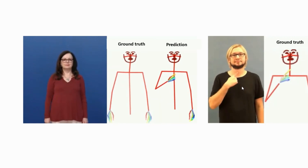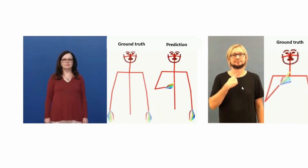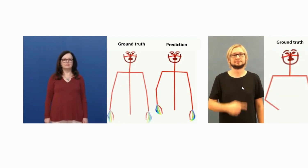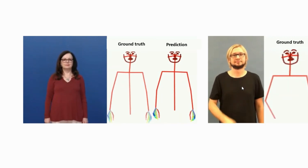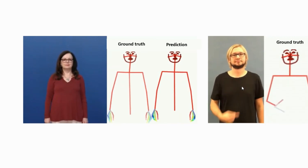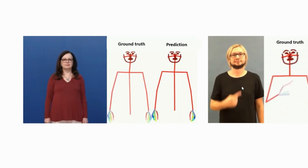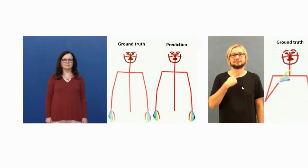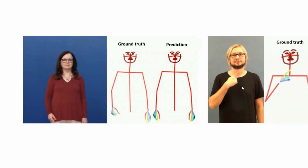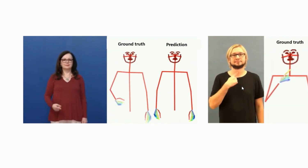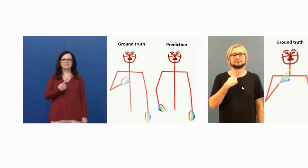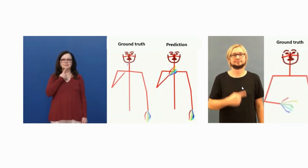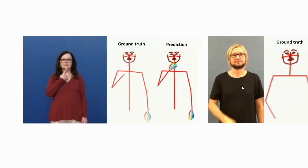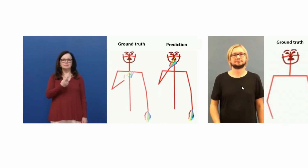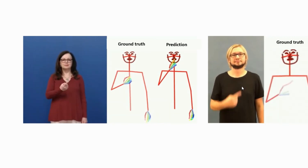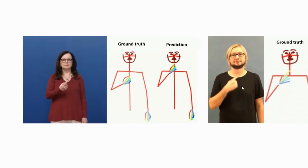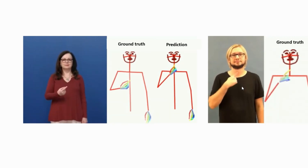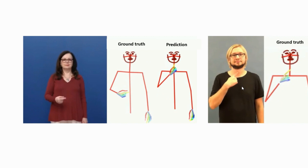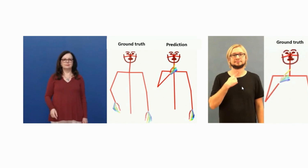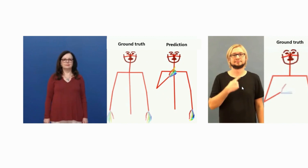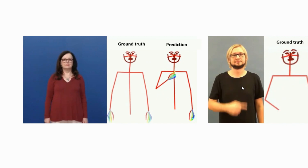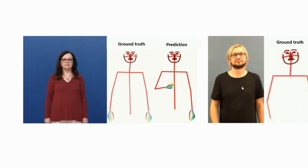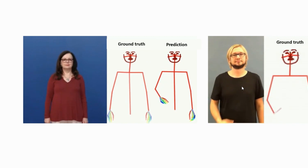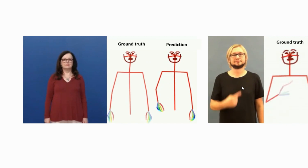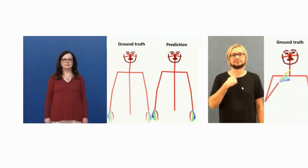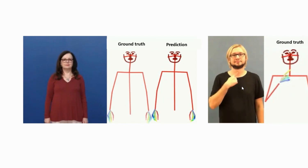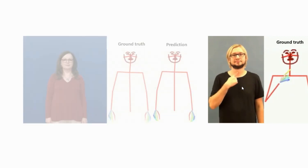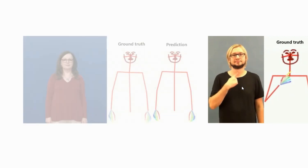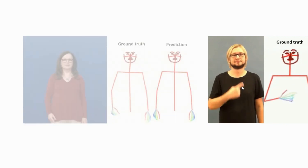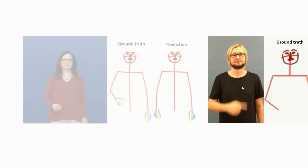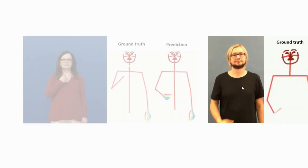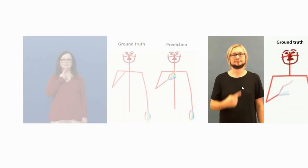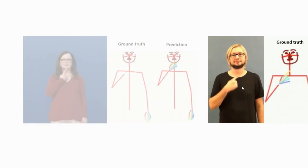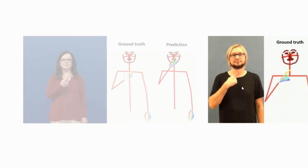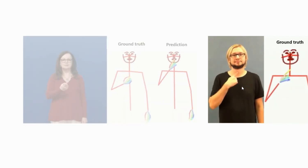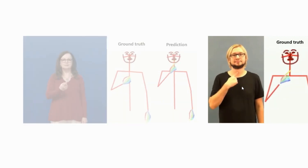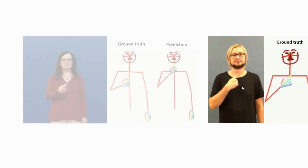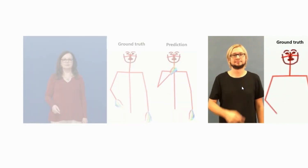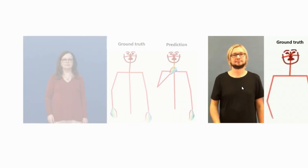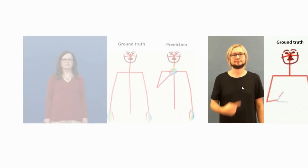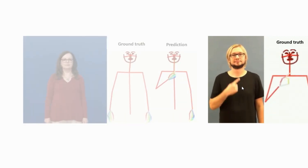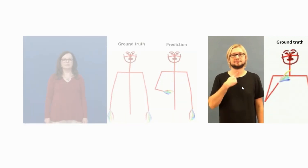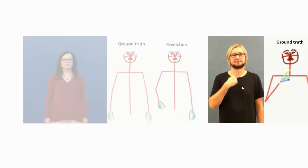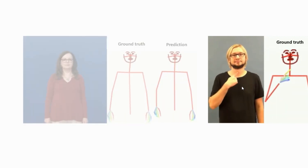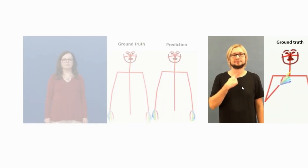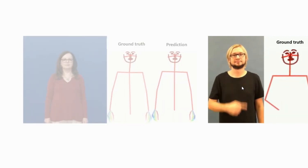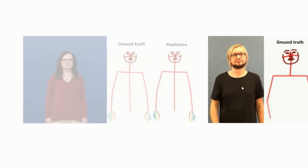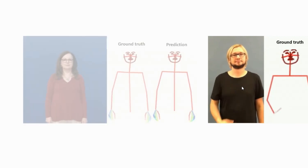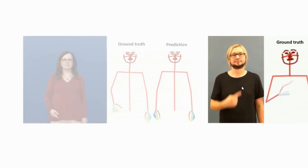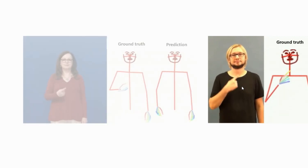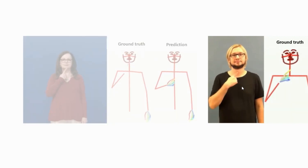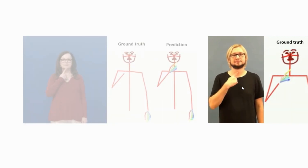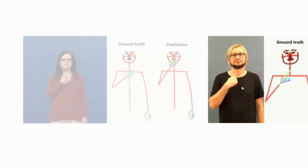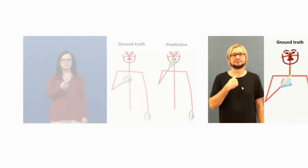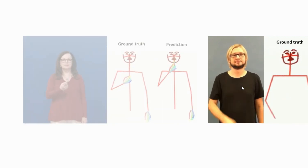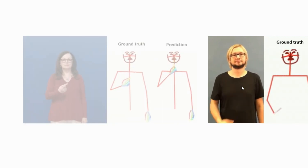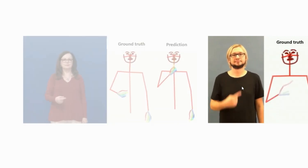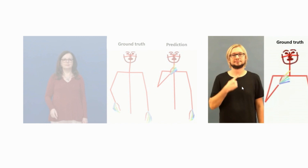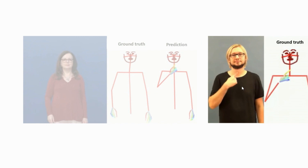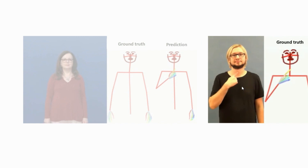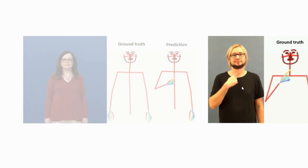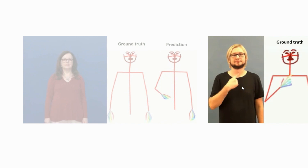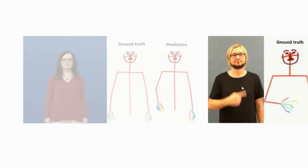proximity, as we can see here. For example, in this case, the finger touches the mouth instead of the neck.